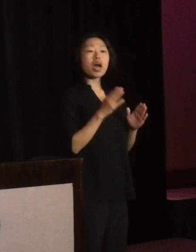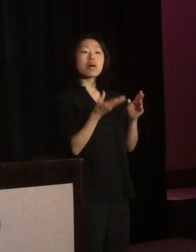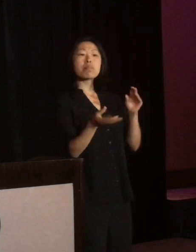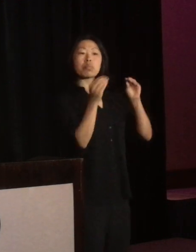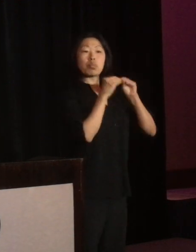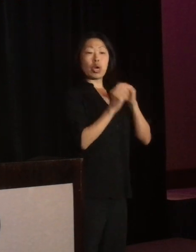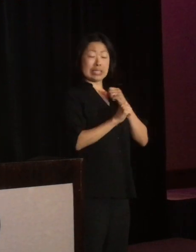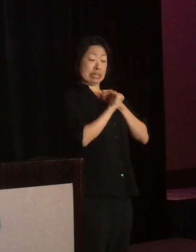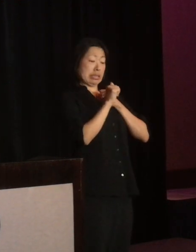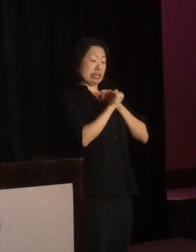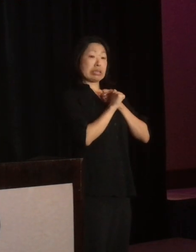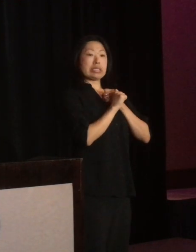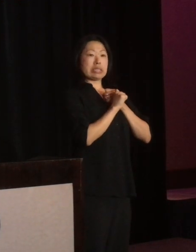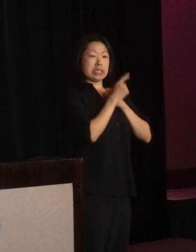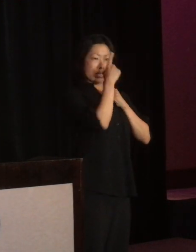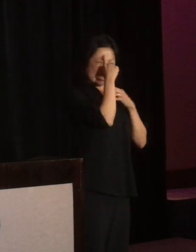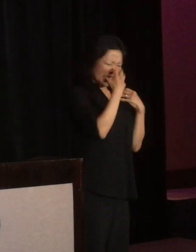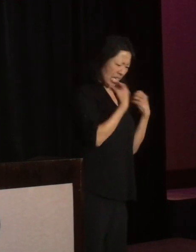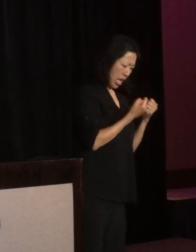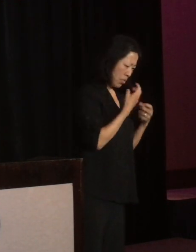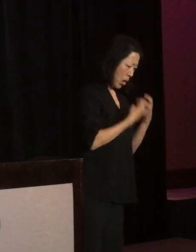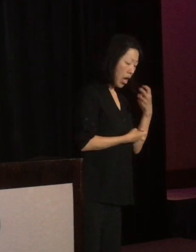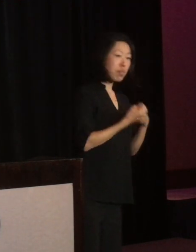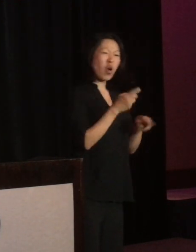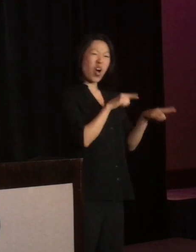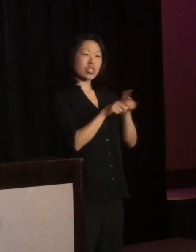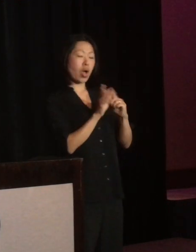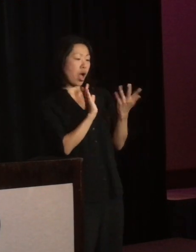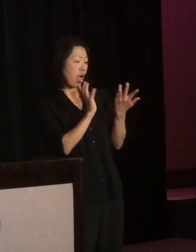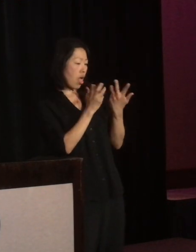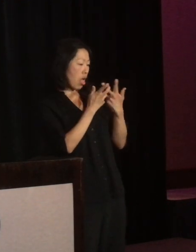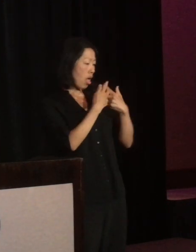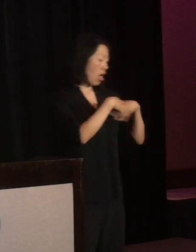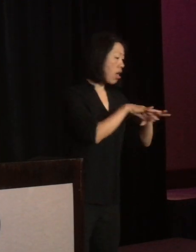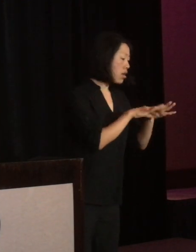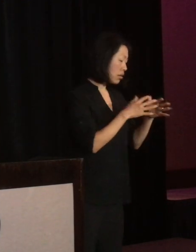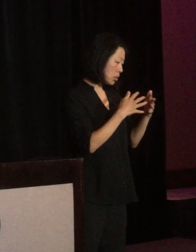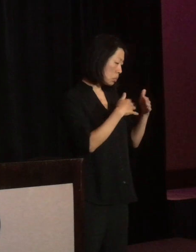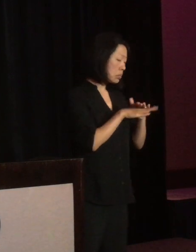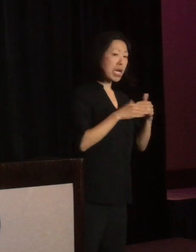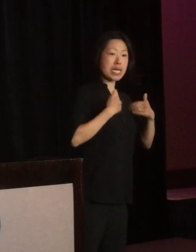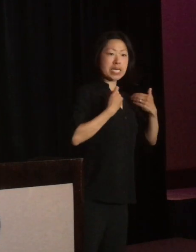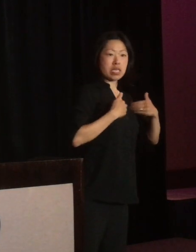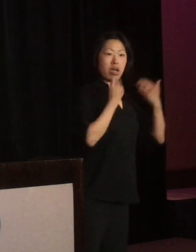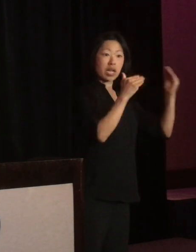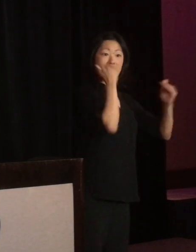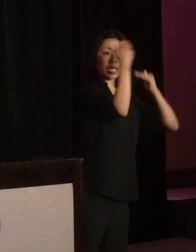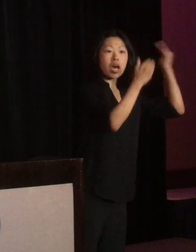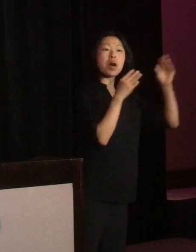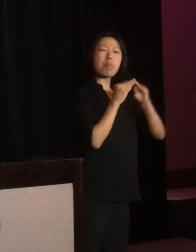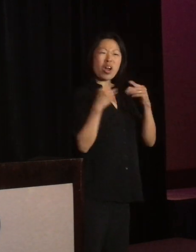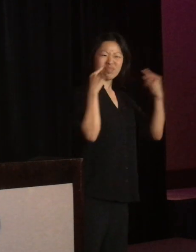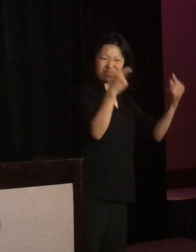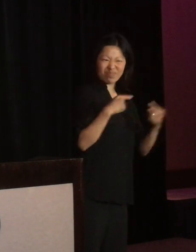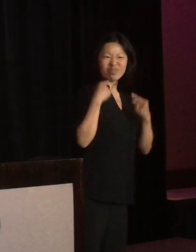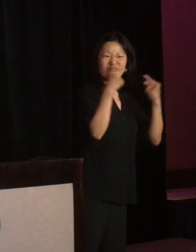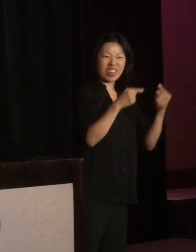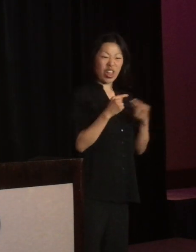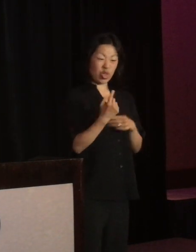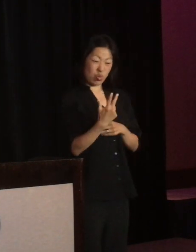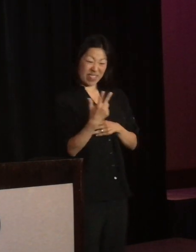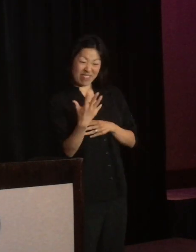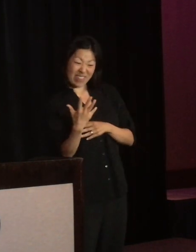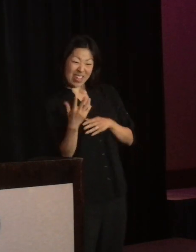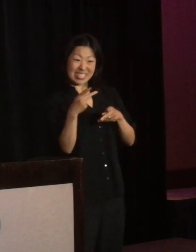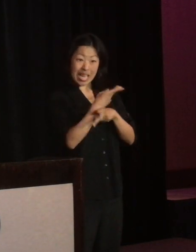health problems and, quote, social maladjustment in adolescence and young adulthood. The study cites a 3 to 5 times